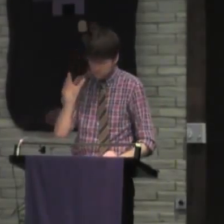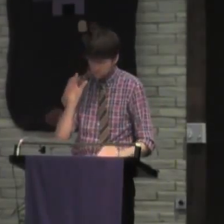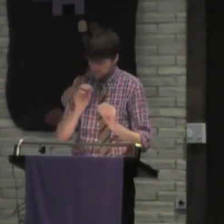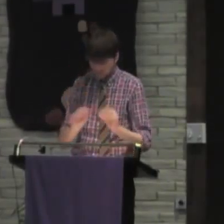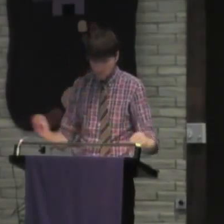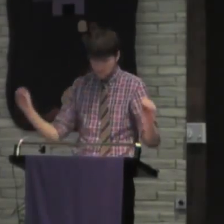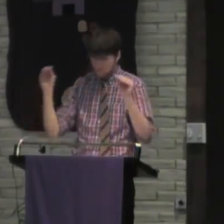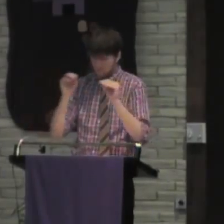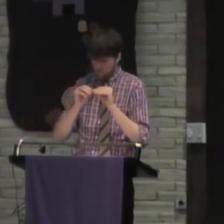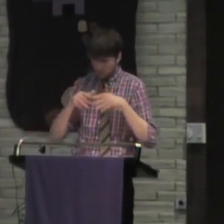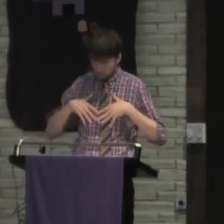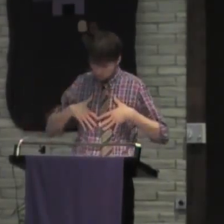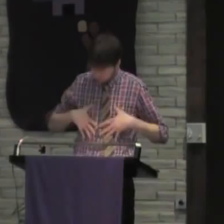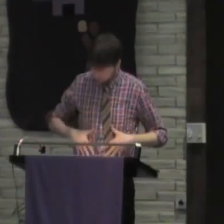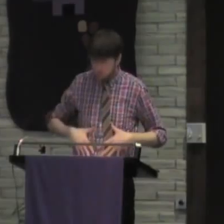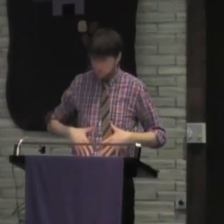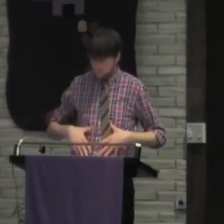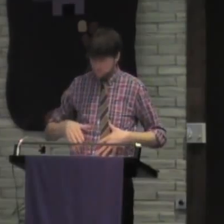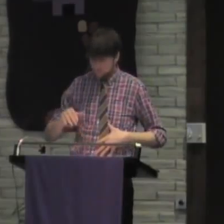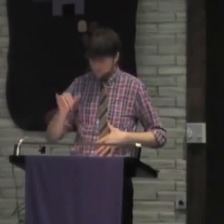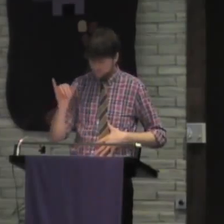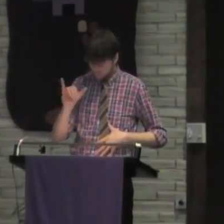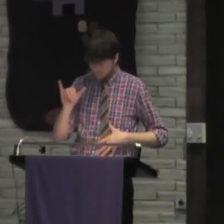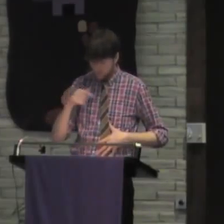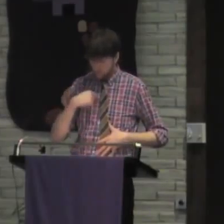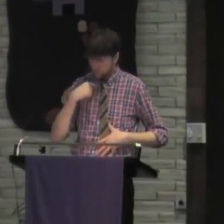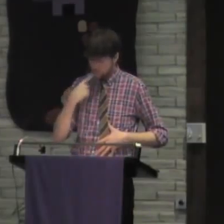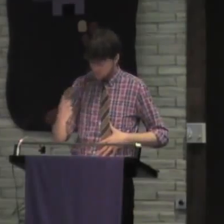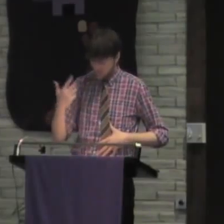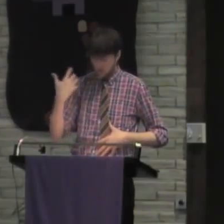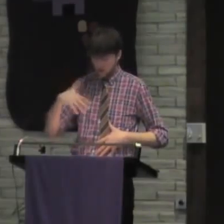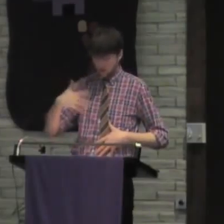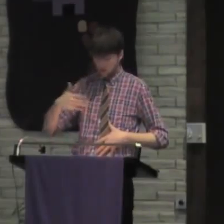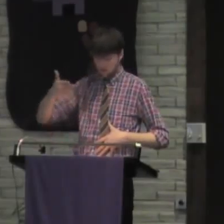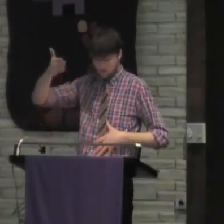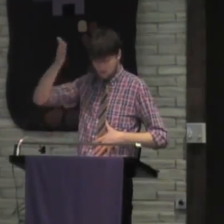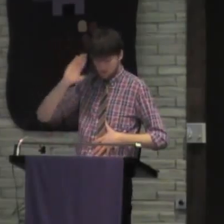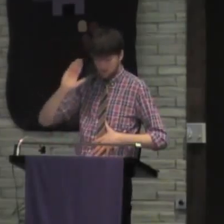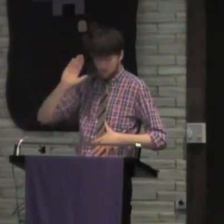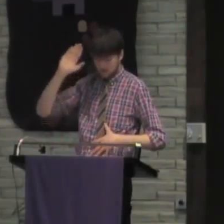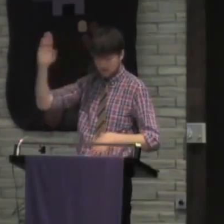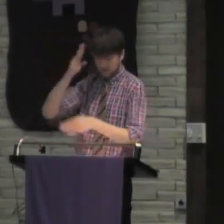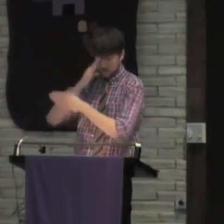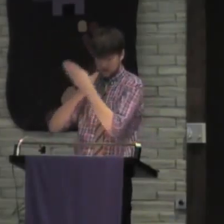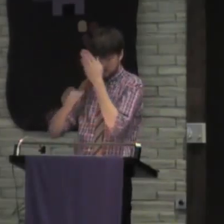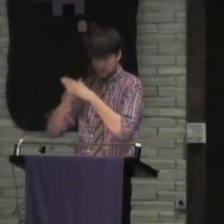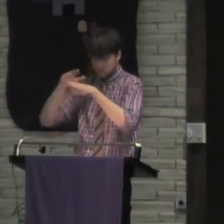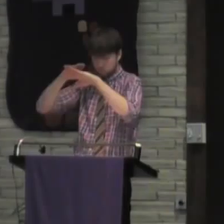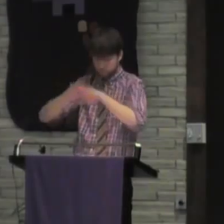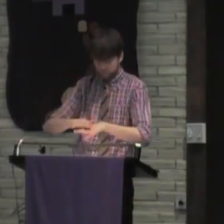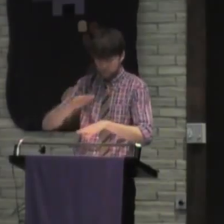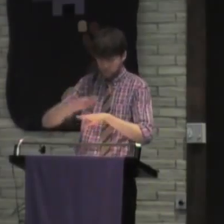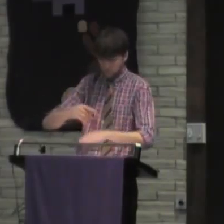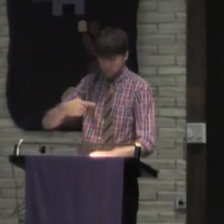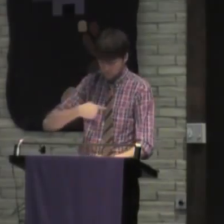and we will no longer be in disgrace. I also told them about the gracious hand